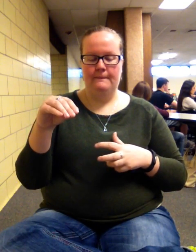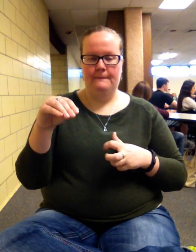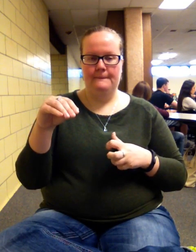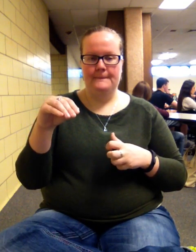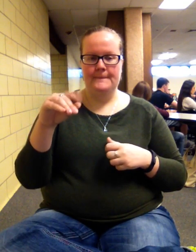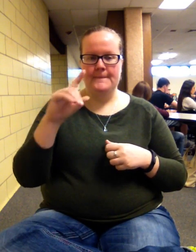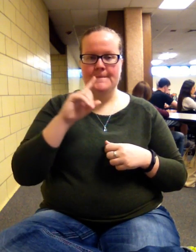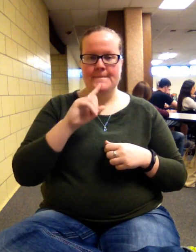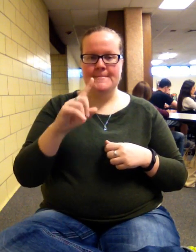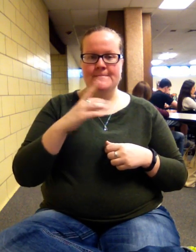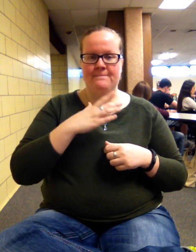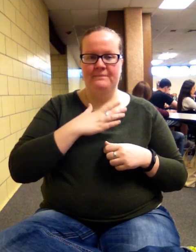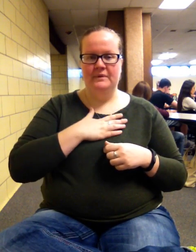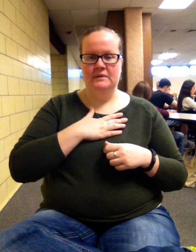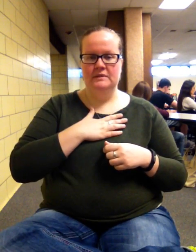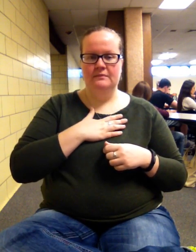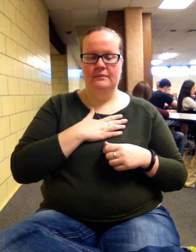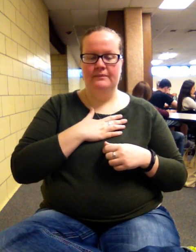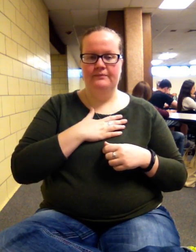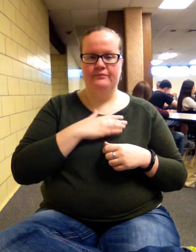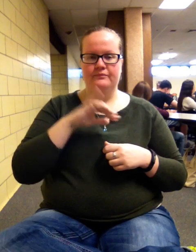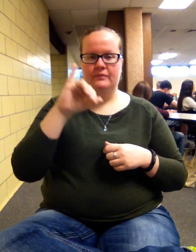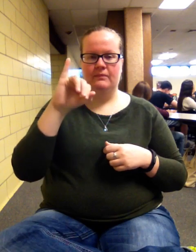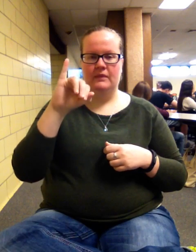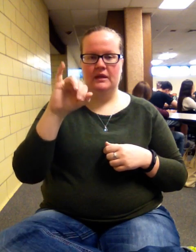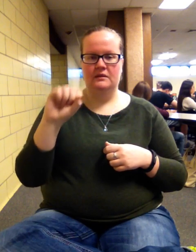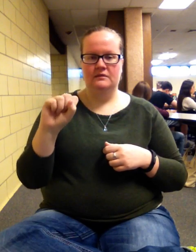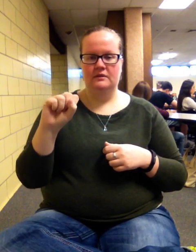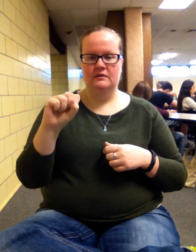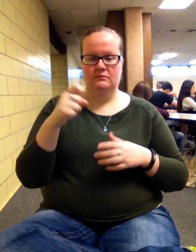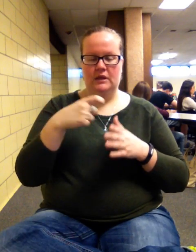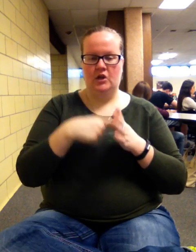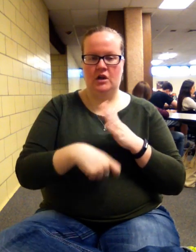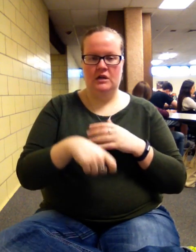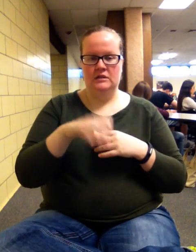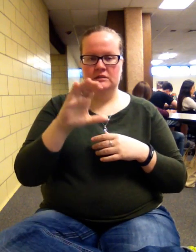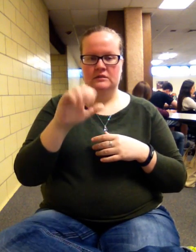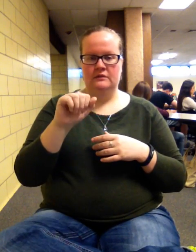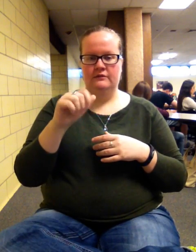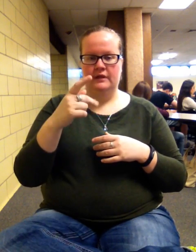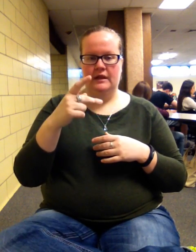is my I sub S, my cost of capital.